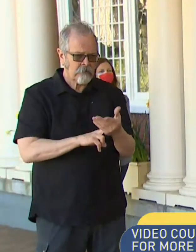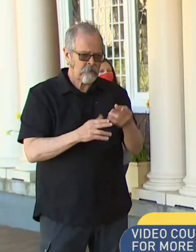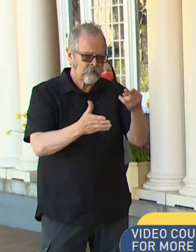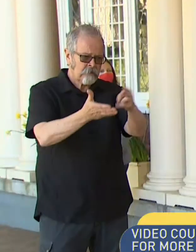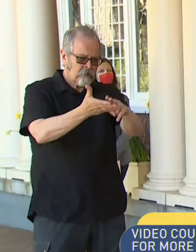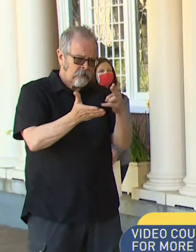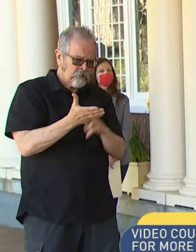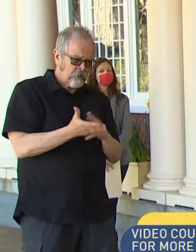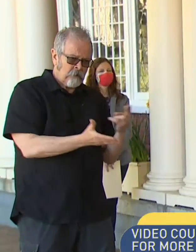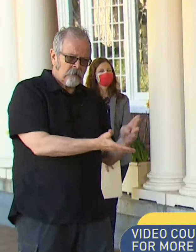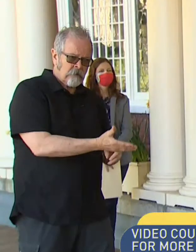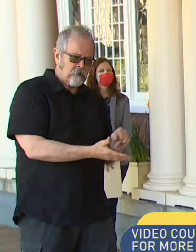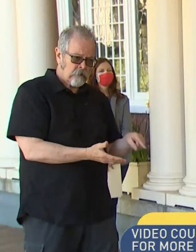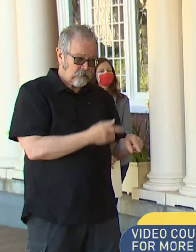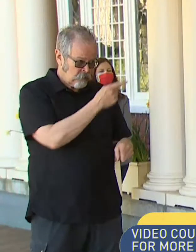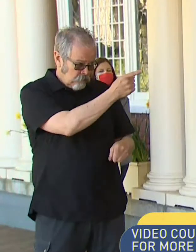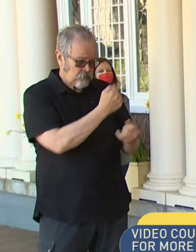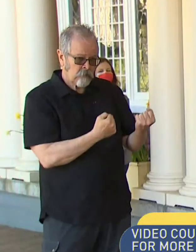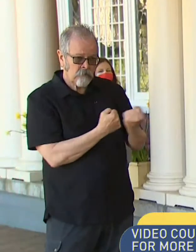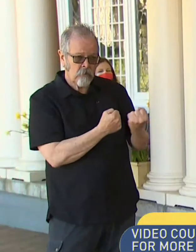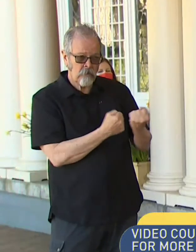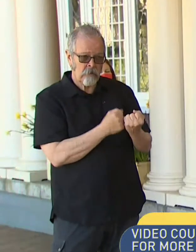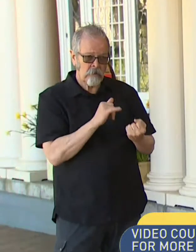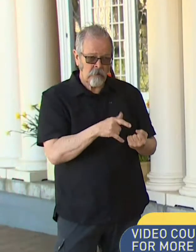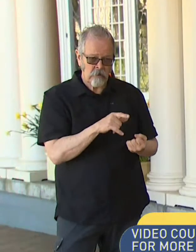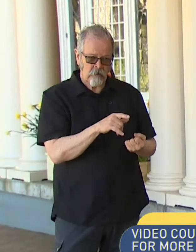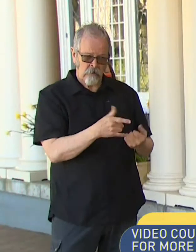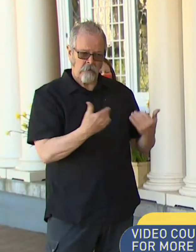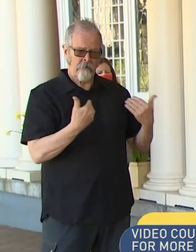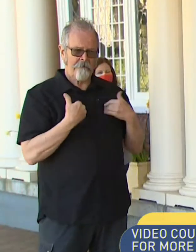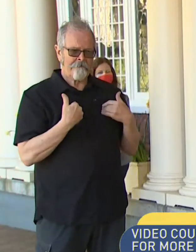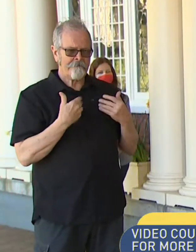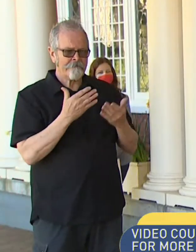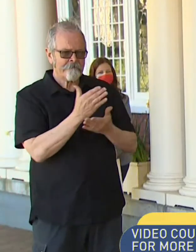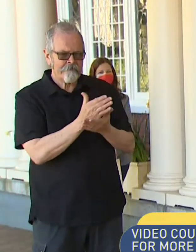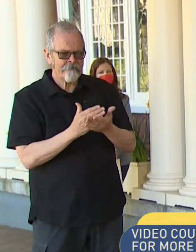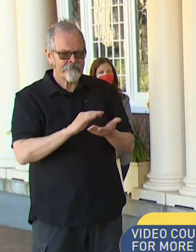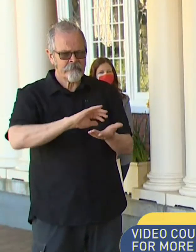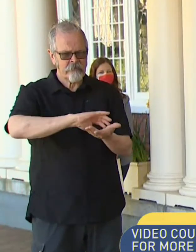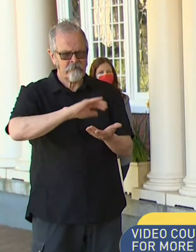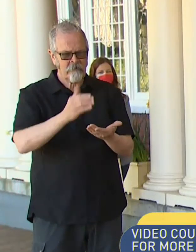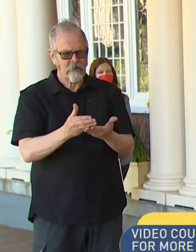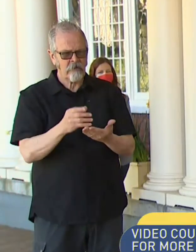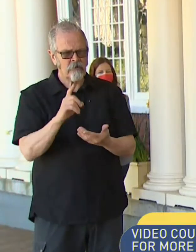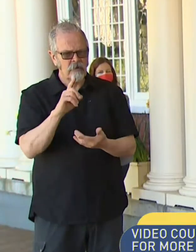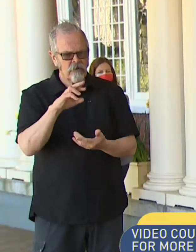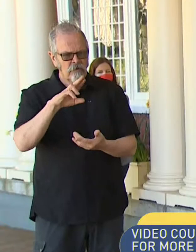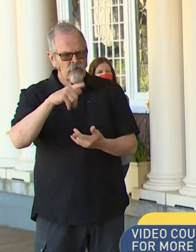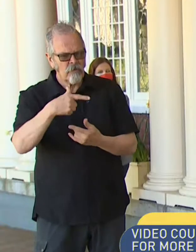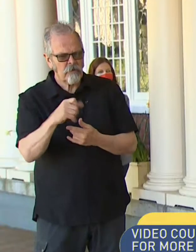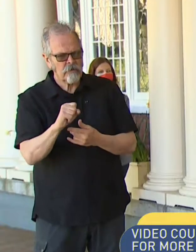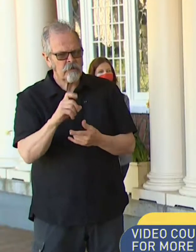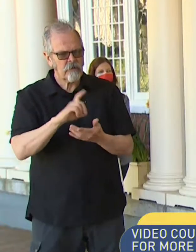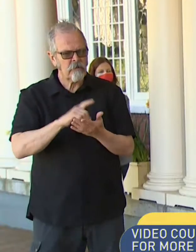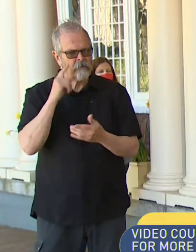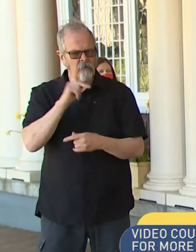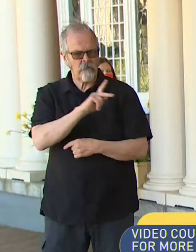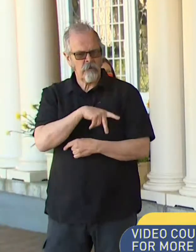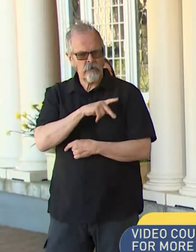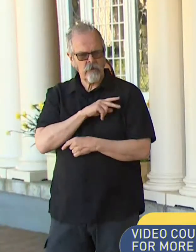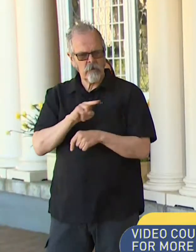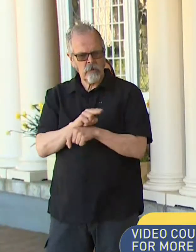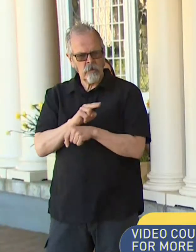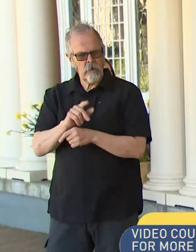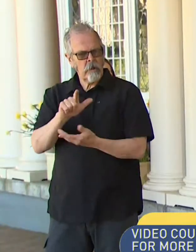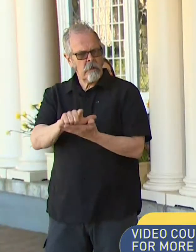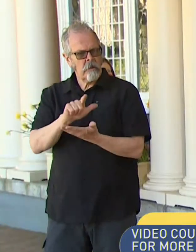support allowing people to have some amount of drugs for personal use, have it legal?